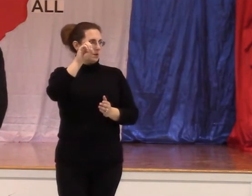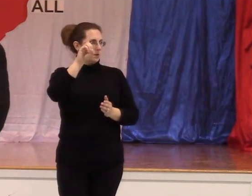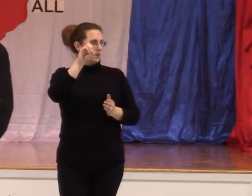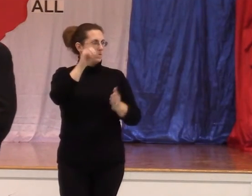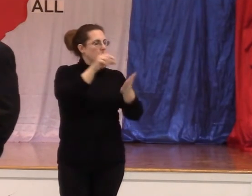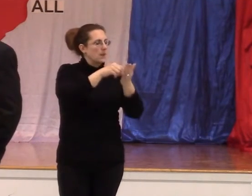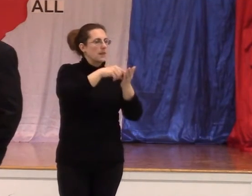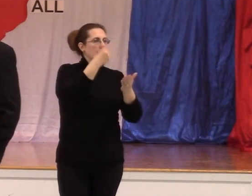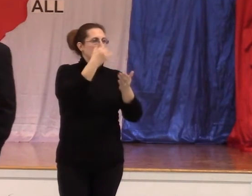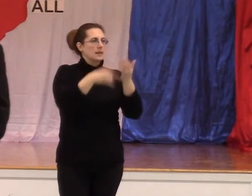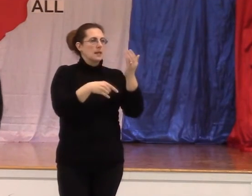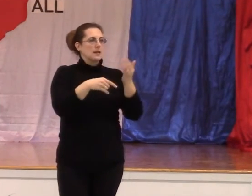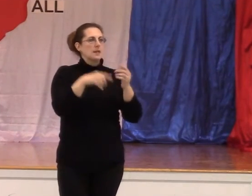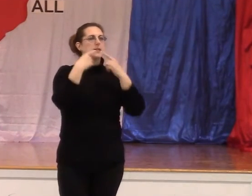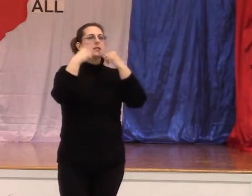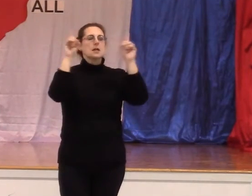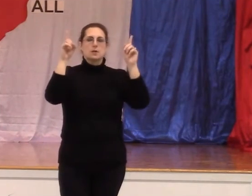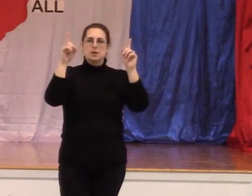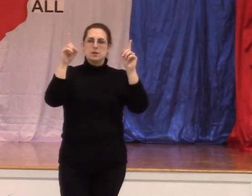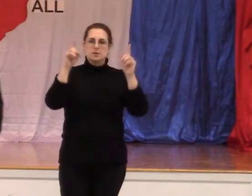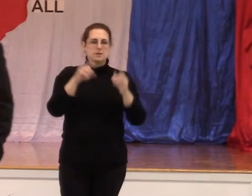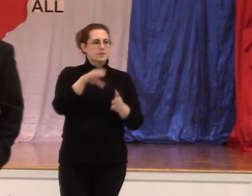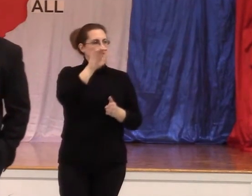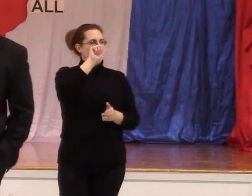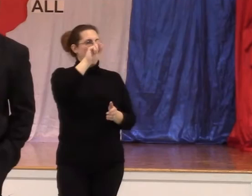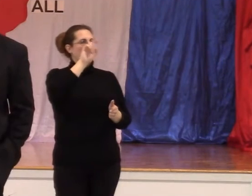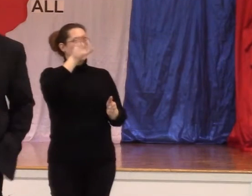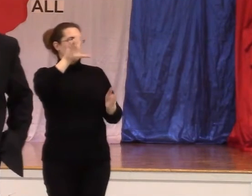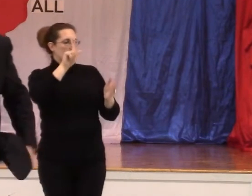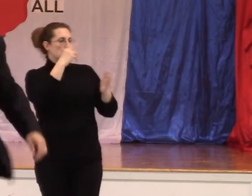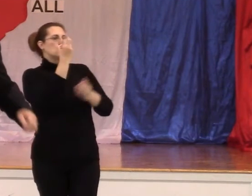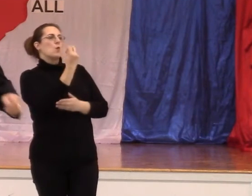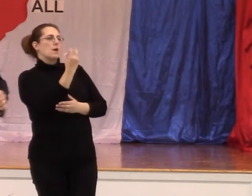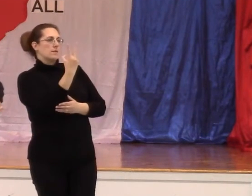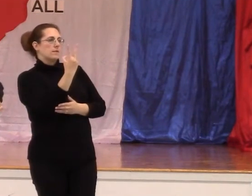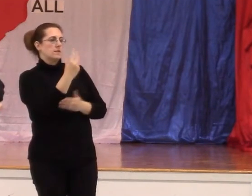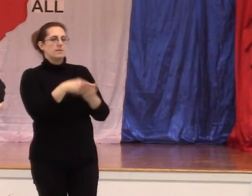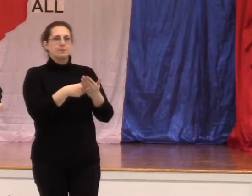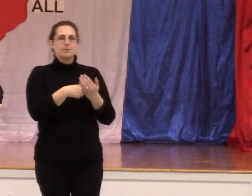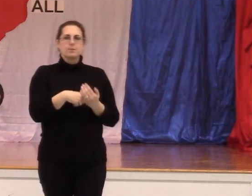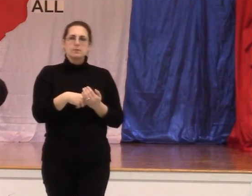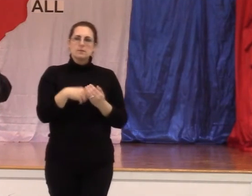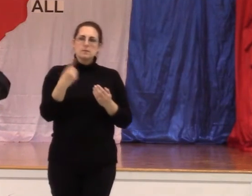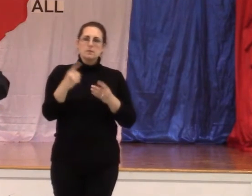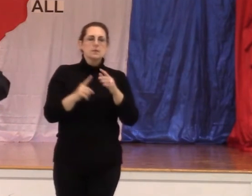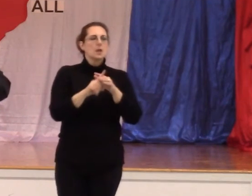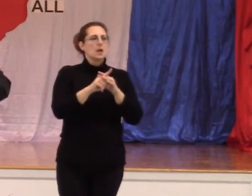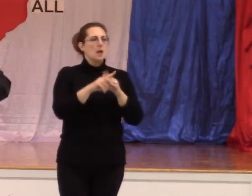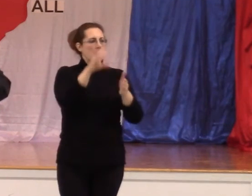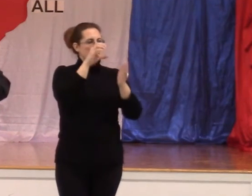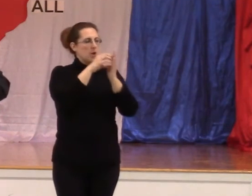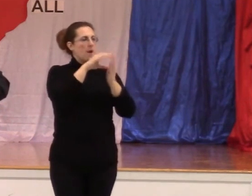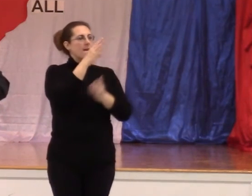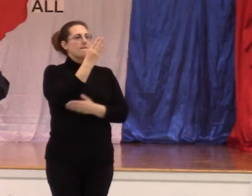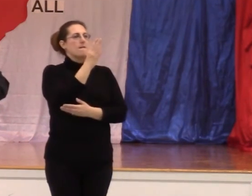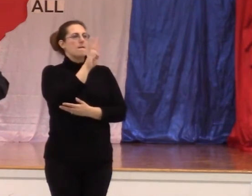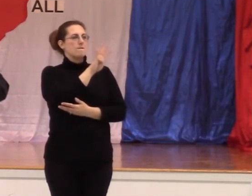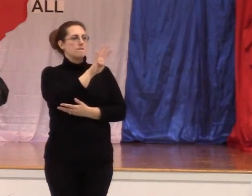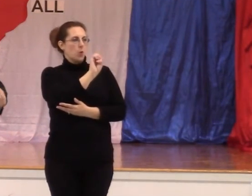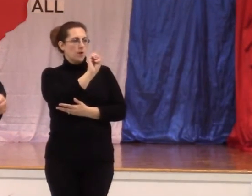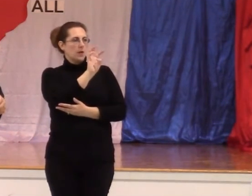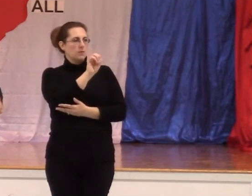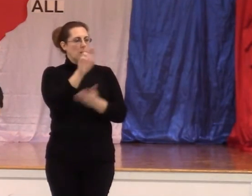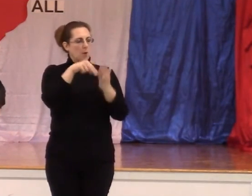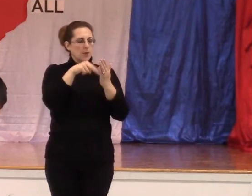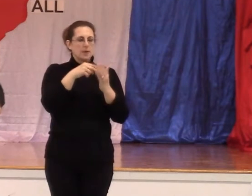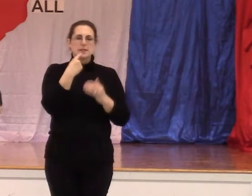of Concord, Solid Declaration. It's in Article 12 and so forth. It comes up paragraph 40. But I'll read it